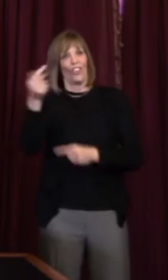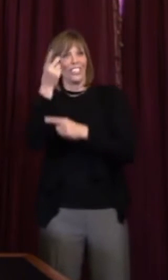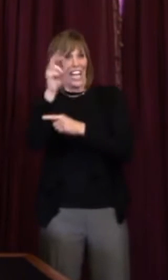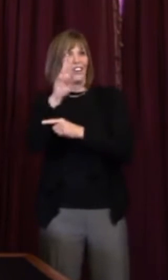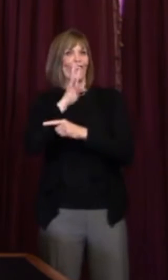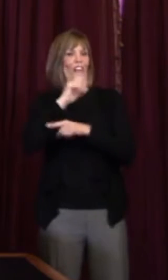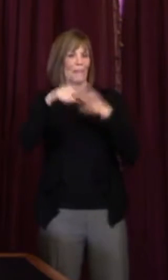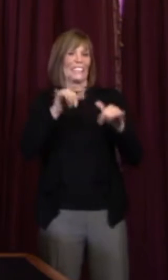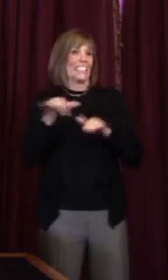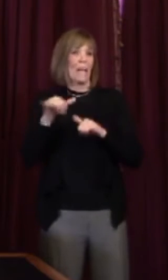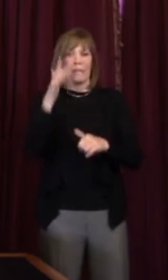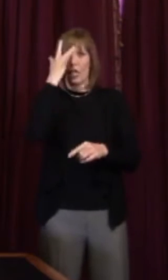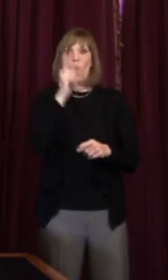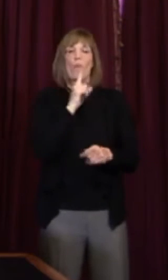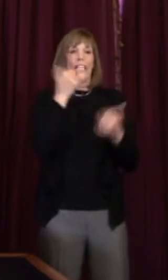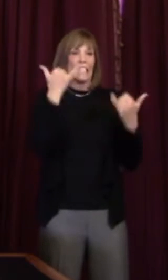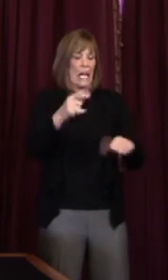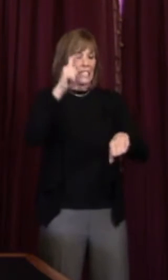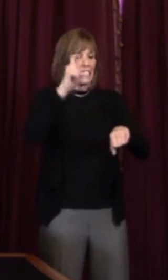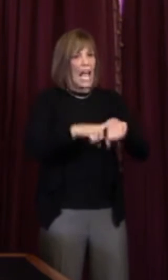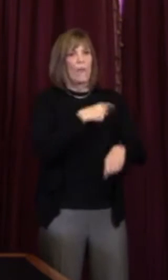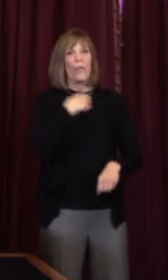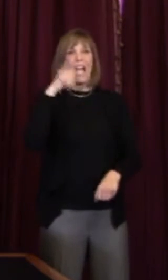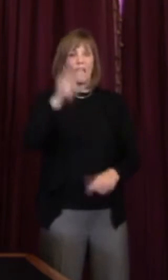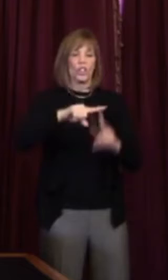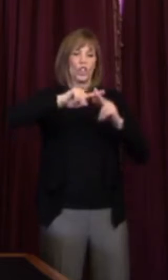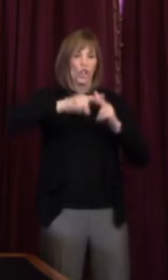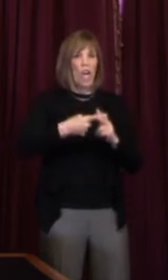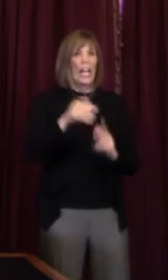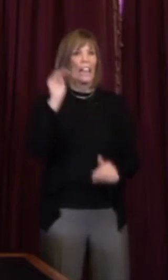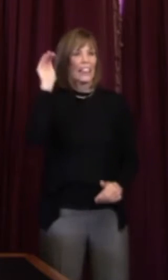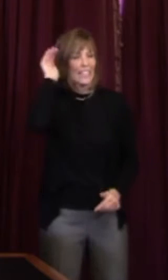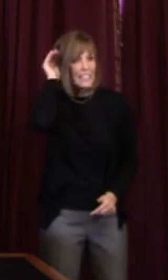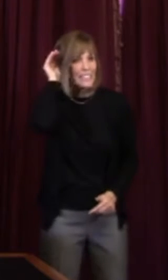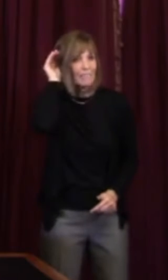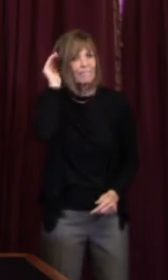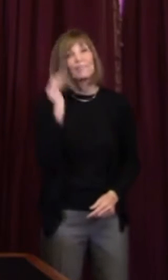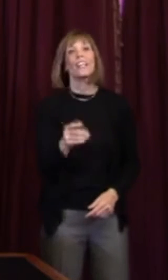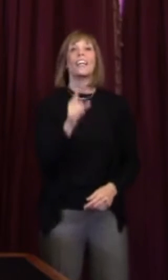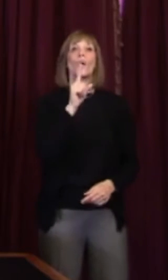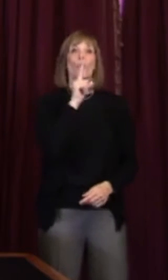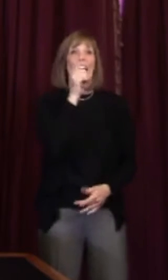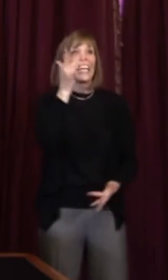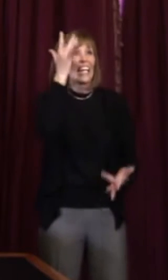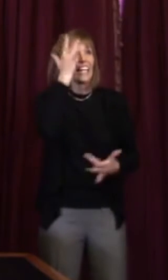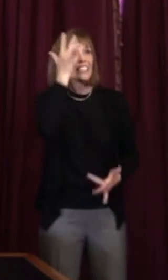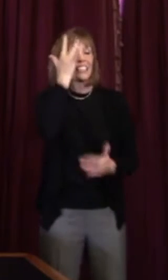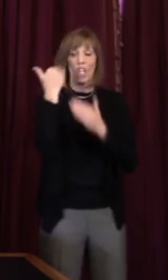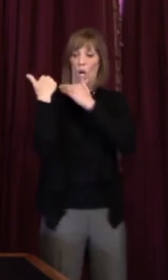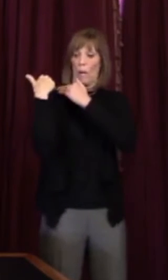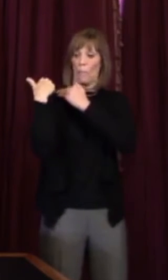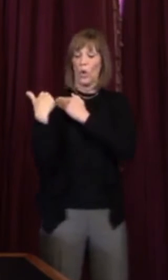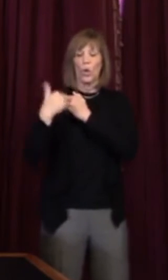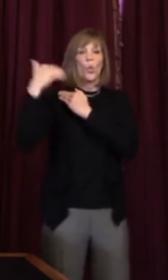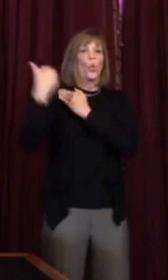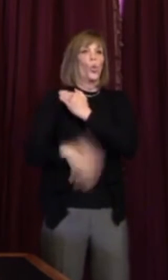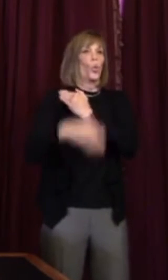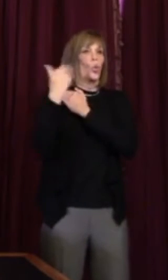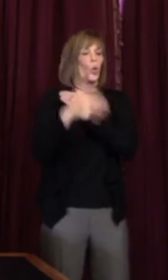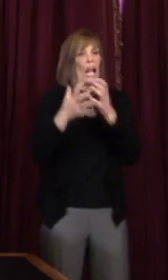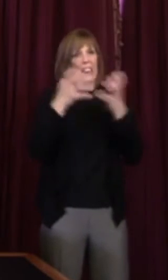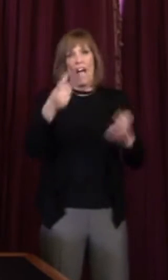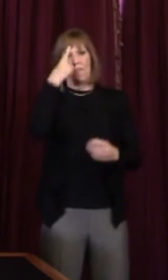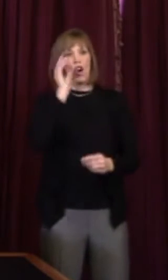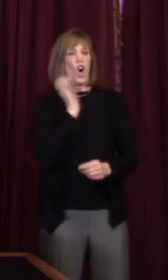to tell you it's time we have to start listening. You know, the illness burden in our community and in our country is too high, and